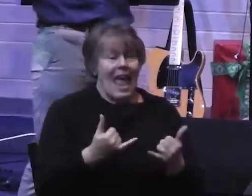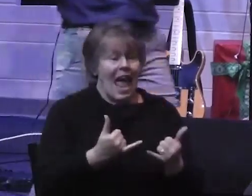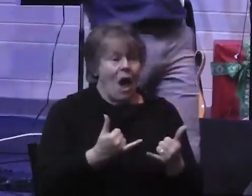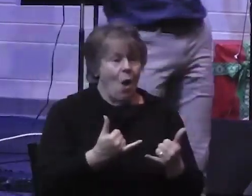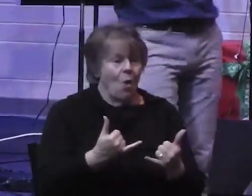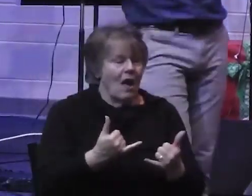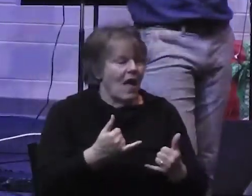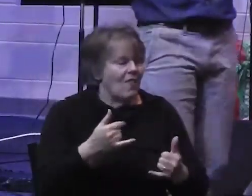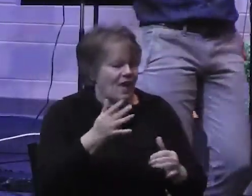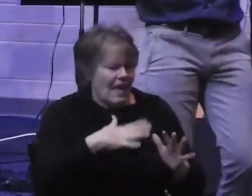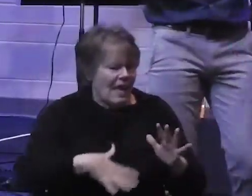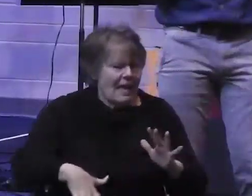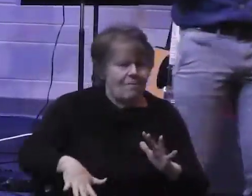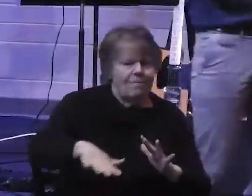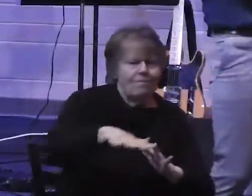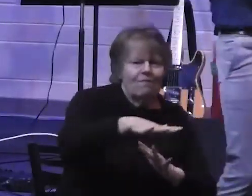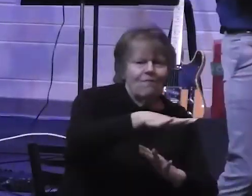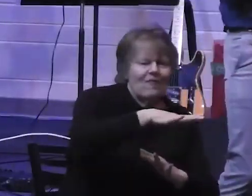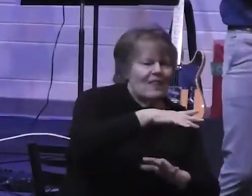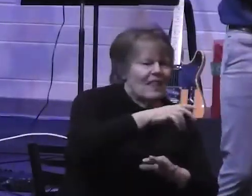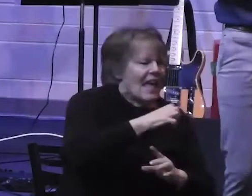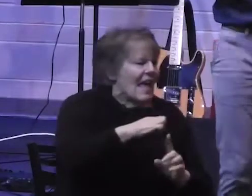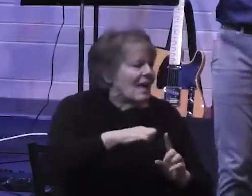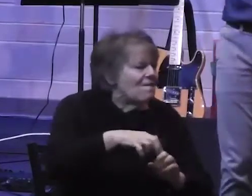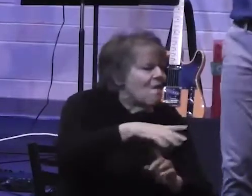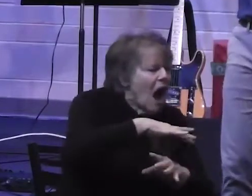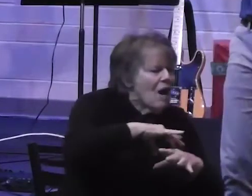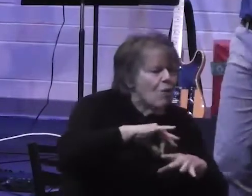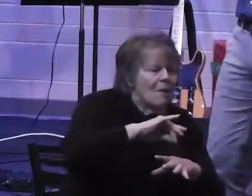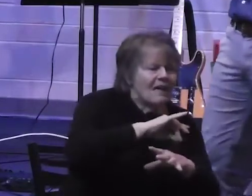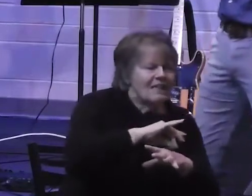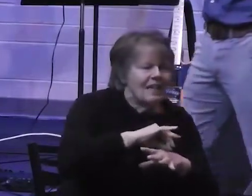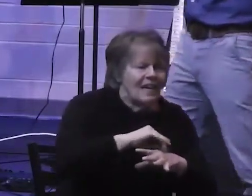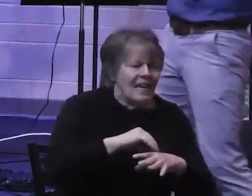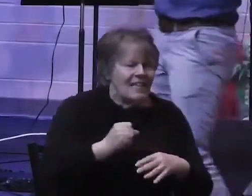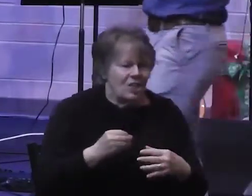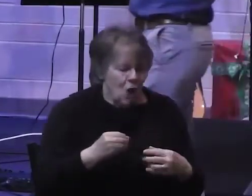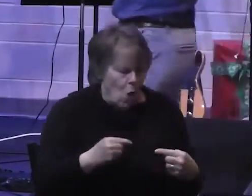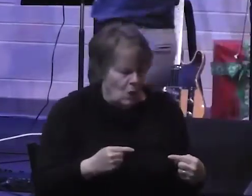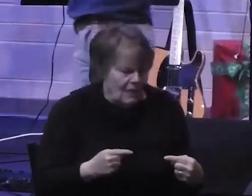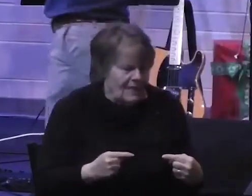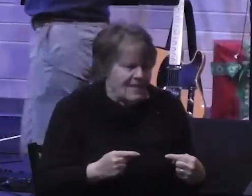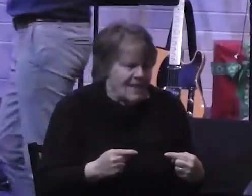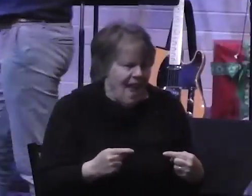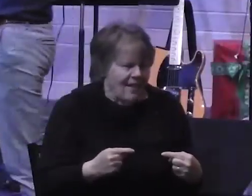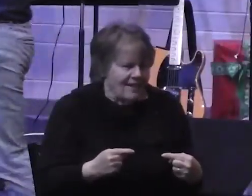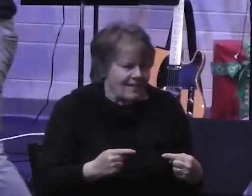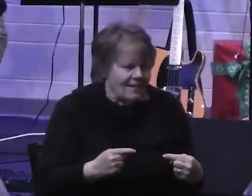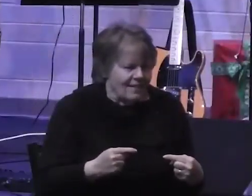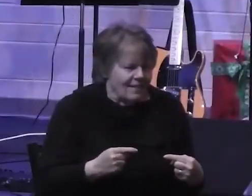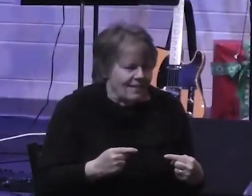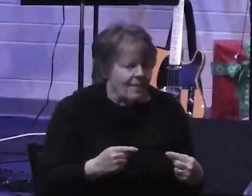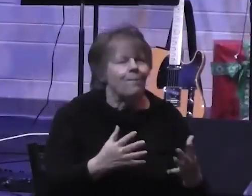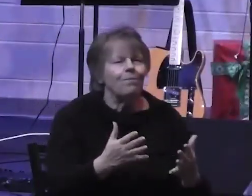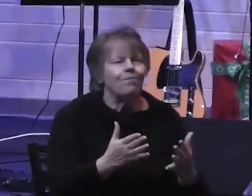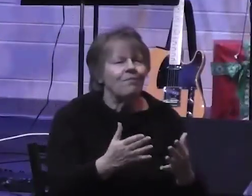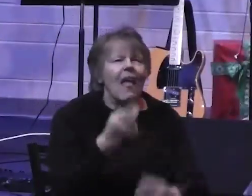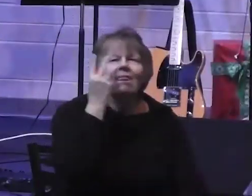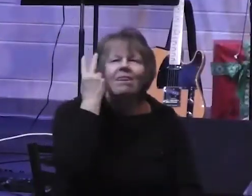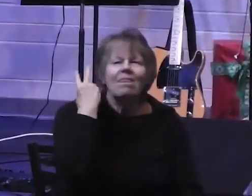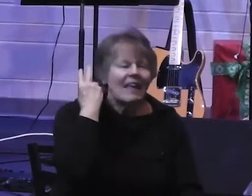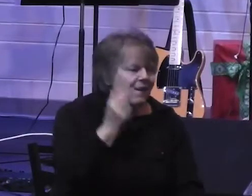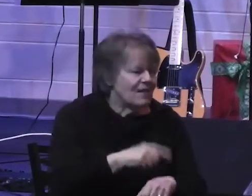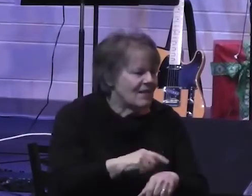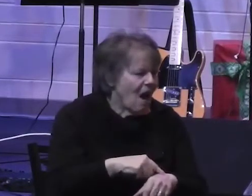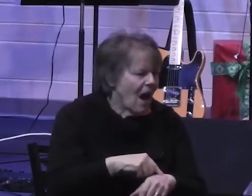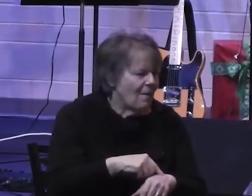the atmosphere, the air in the room is so thick you can cut it. I mean, take a second. Think about a time you've